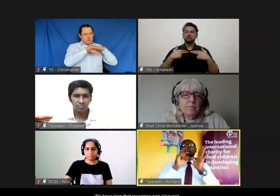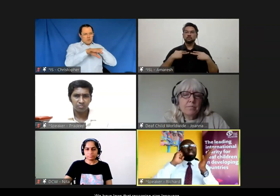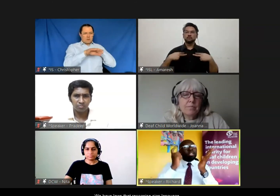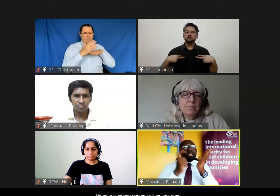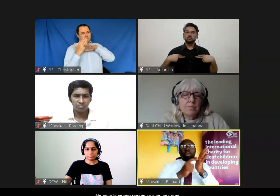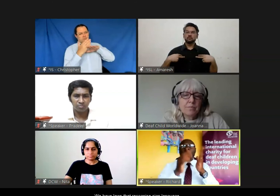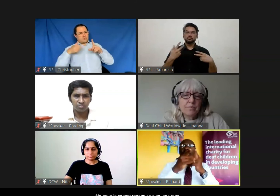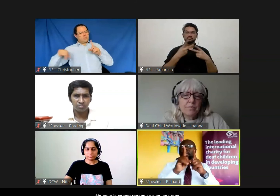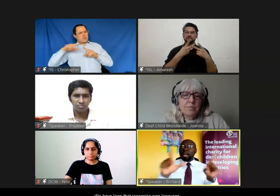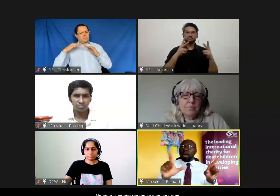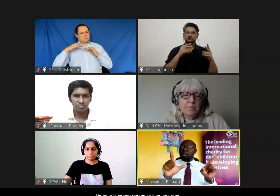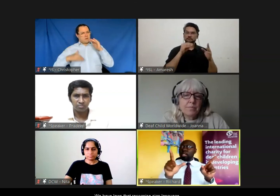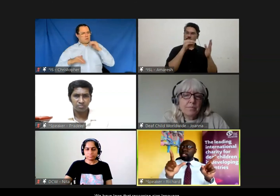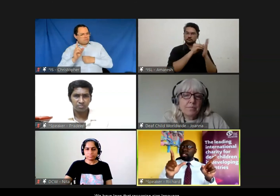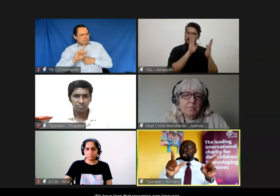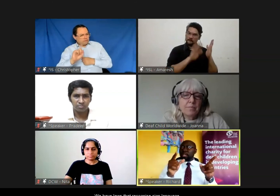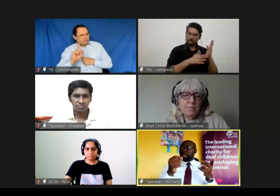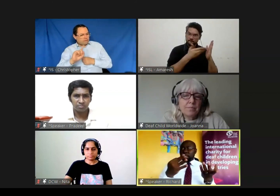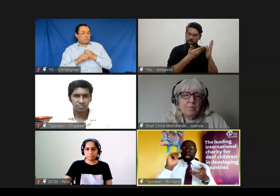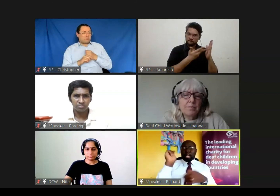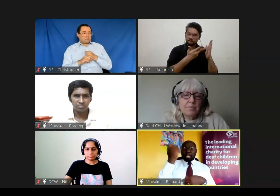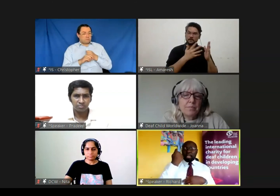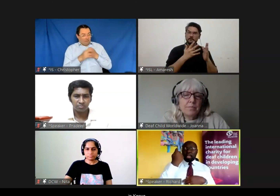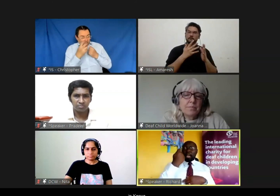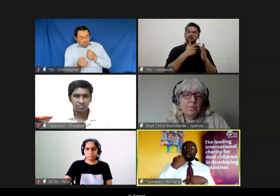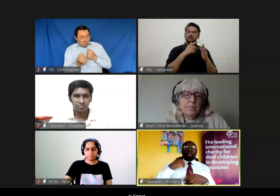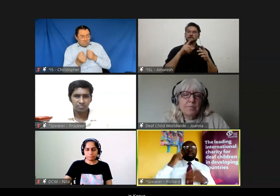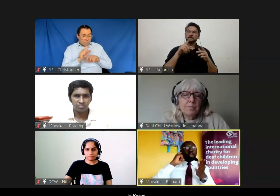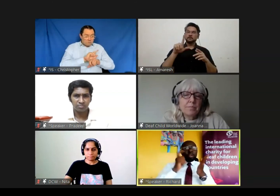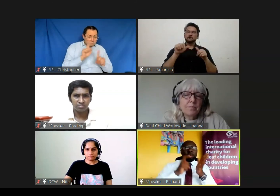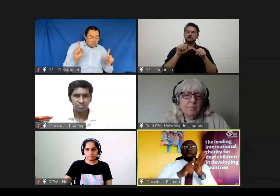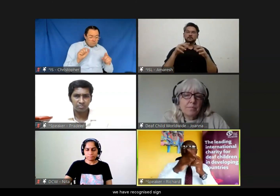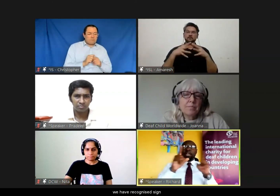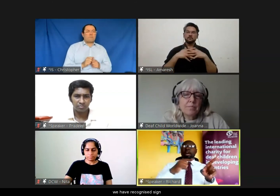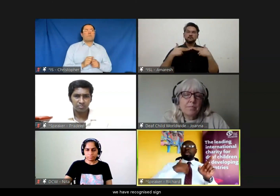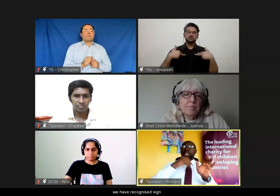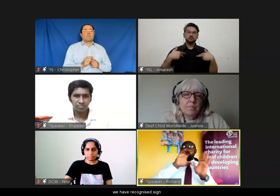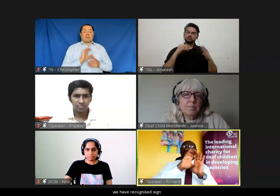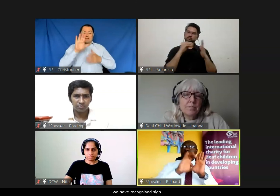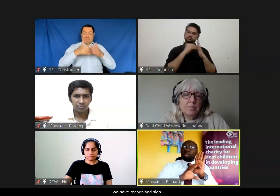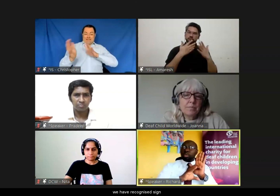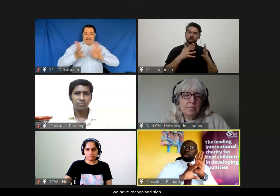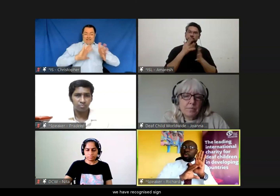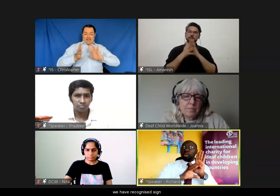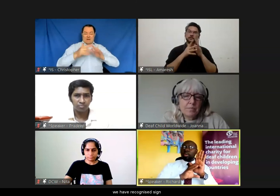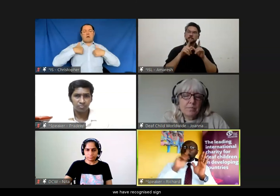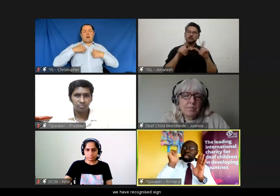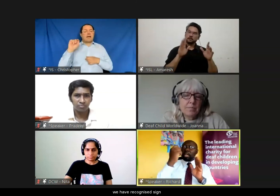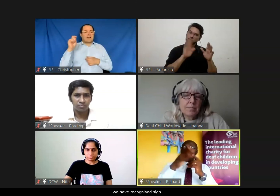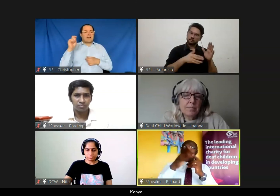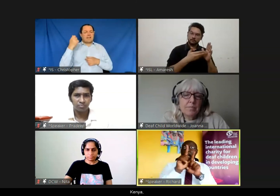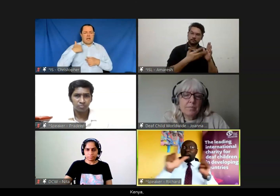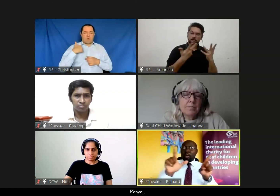that recognize sign language? You see, like in Kenya, we've recognized sign language in our